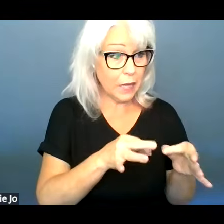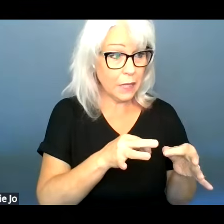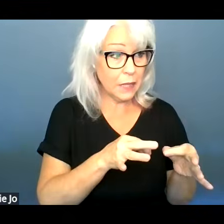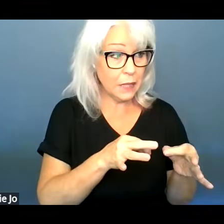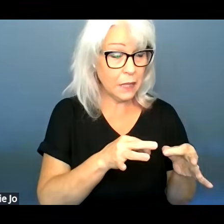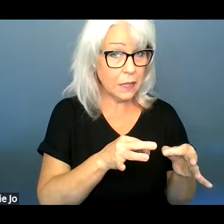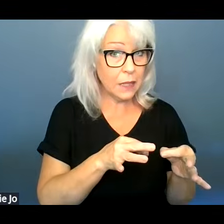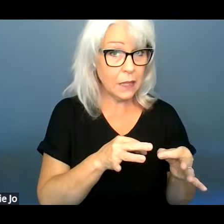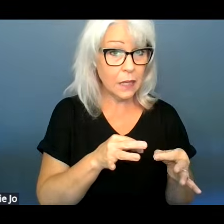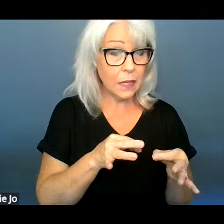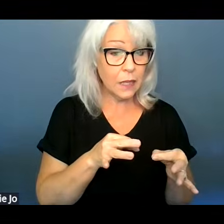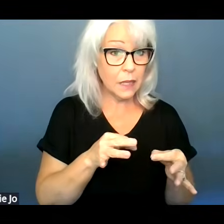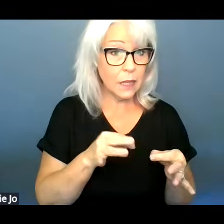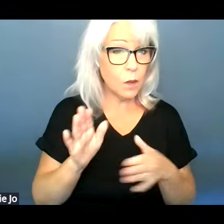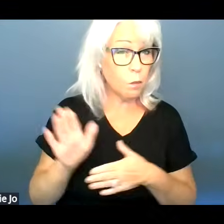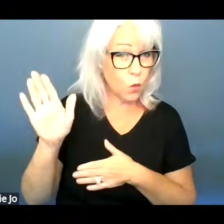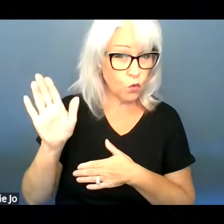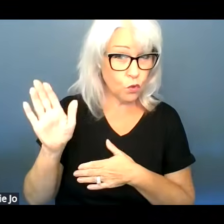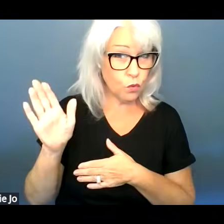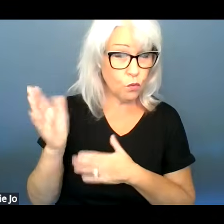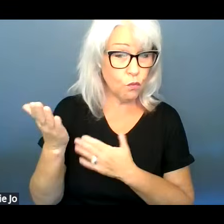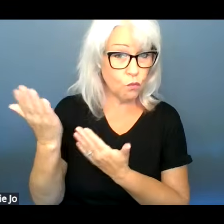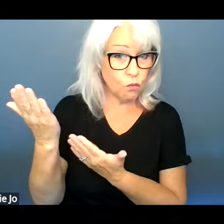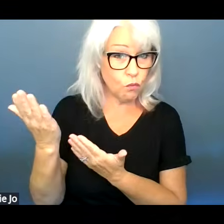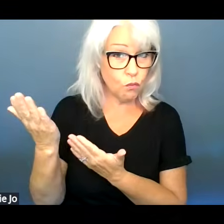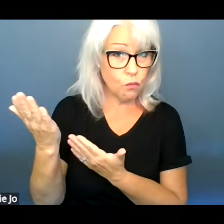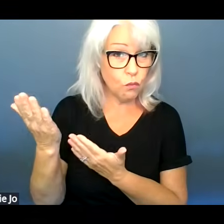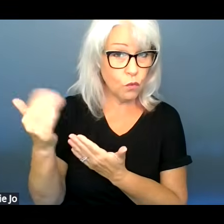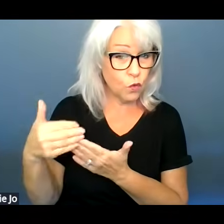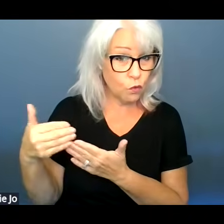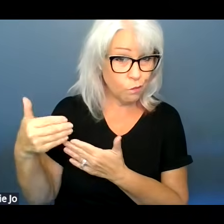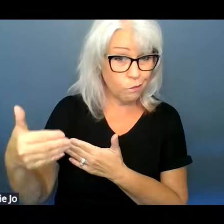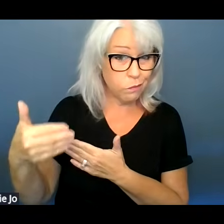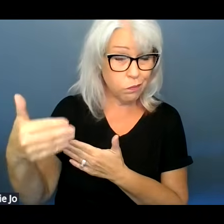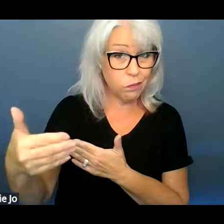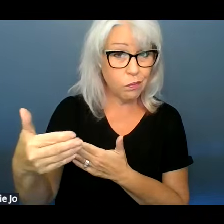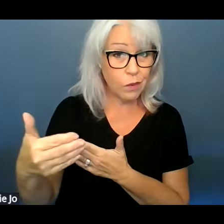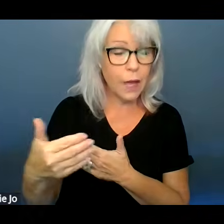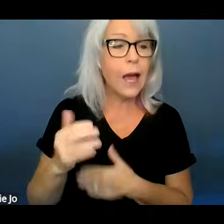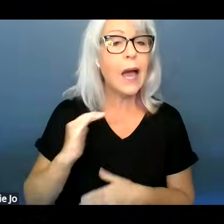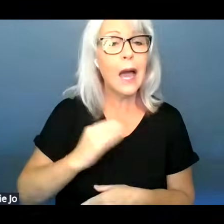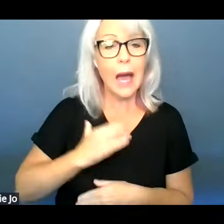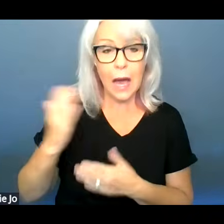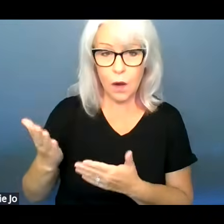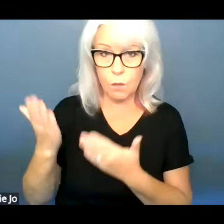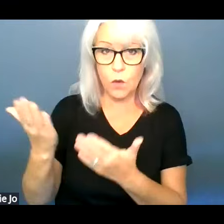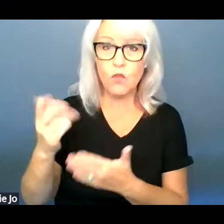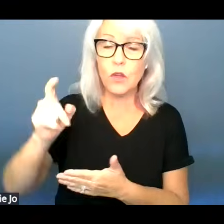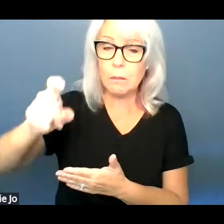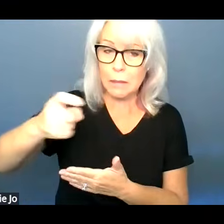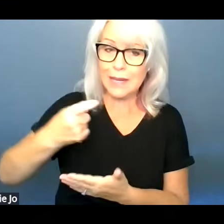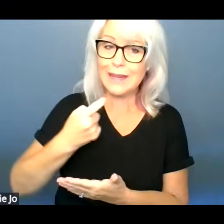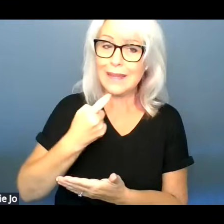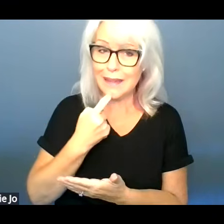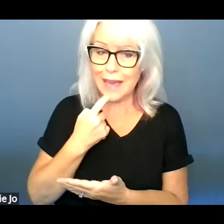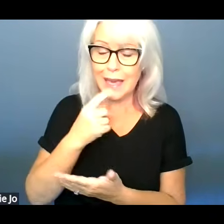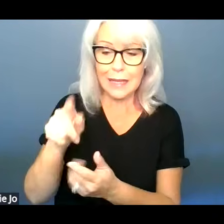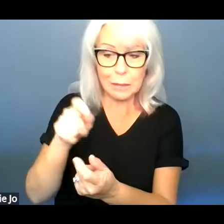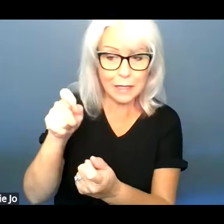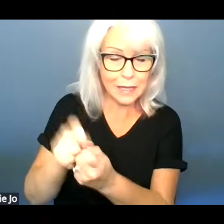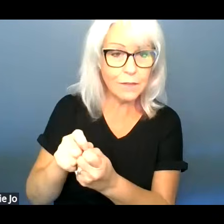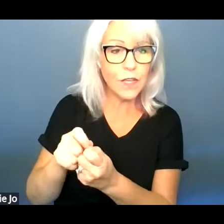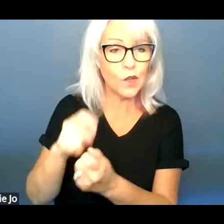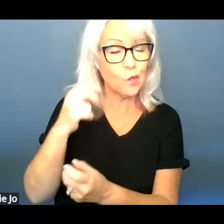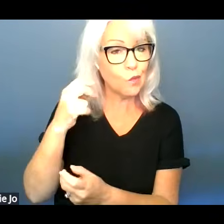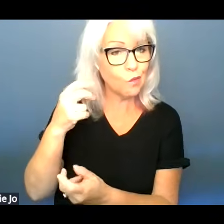take a motion, do we need a Well- motion to go forward, or do you want to? No, our motion does need to say what the reasons for our decision are.